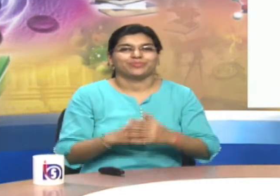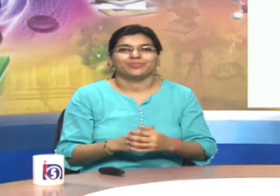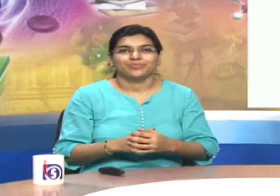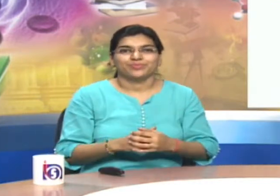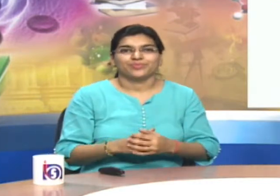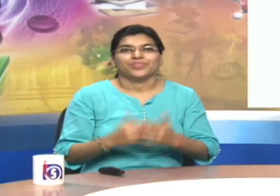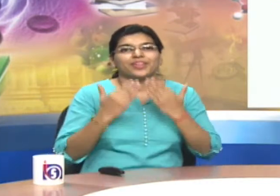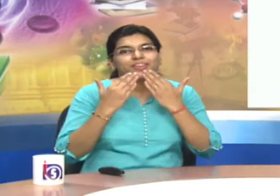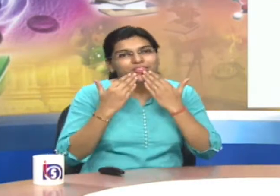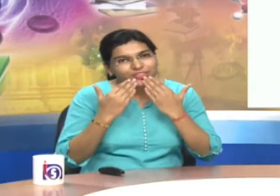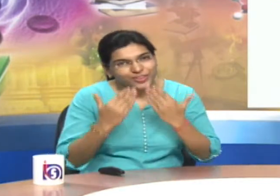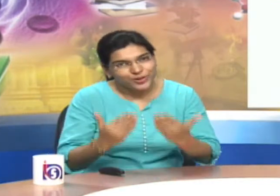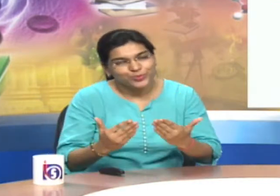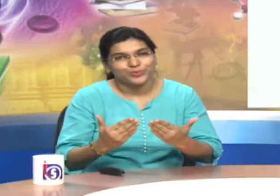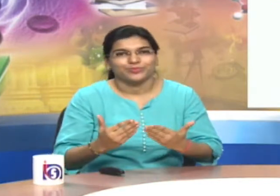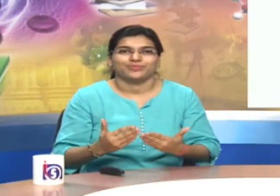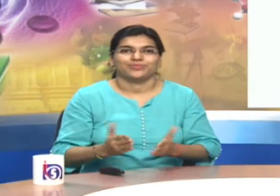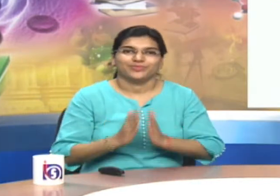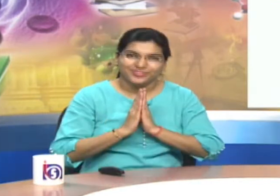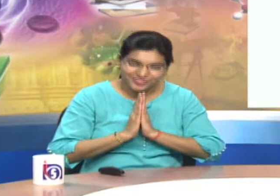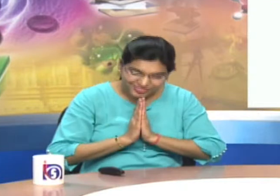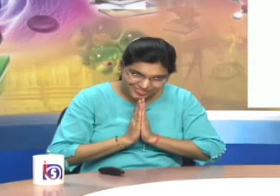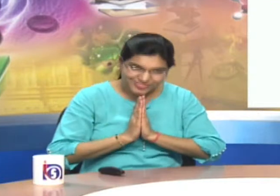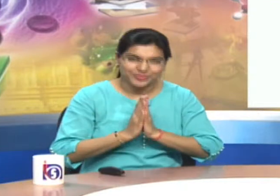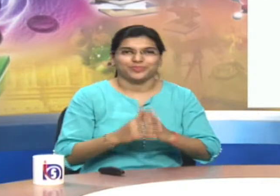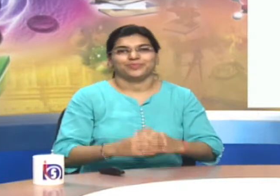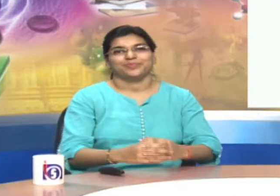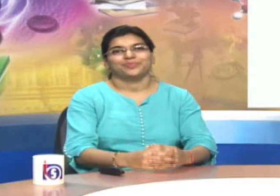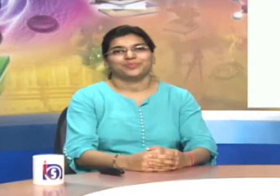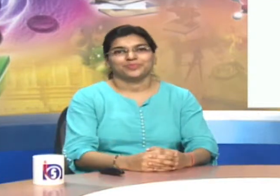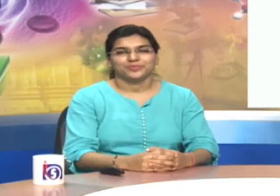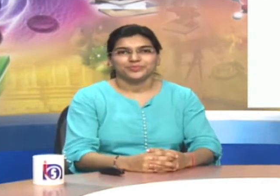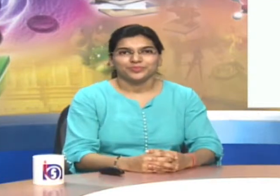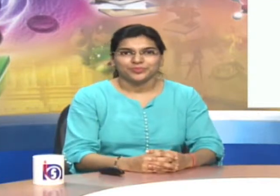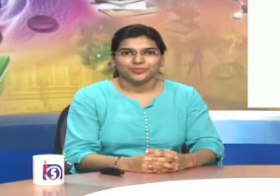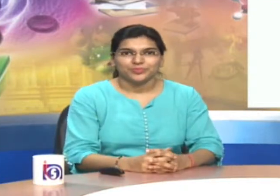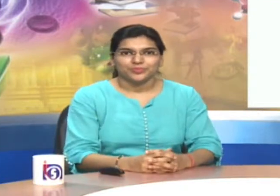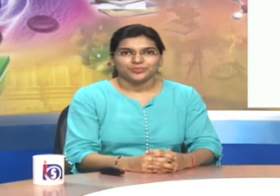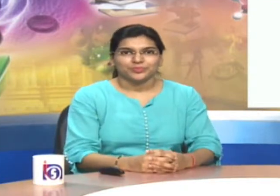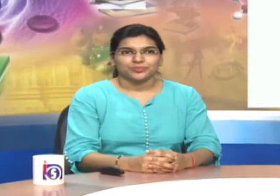and gathered so many information. Thank you so much.